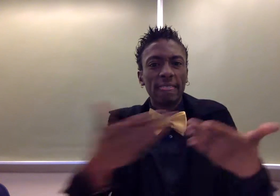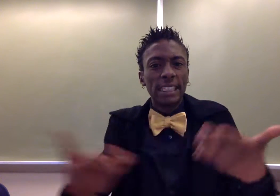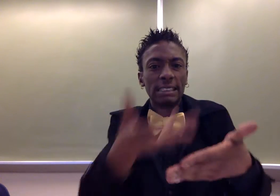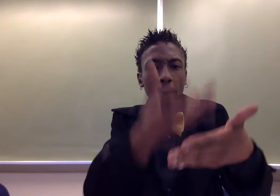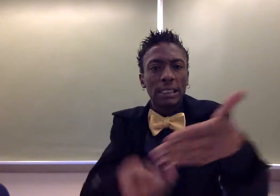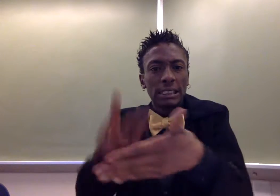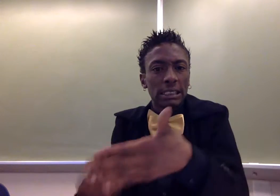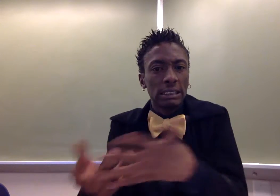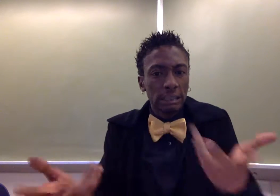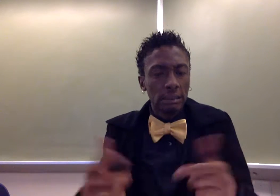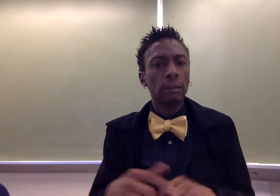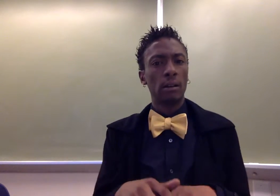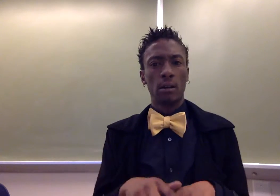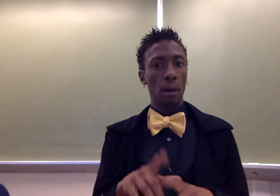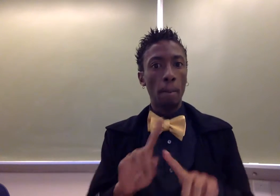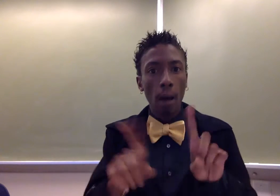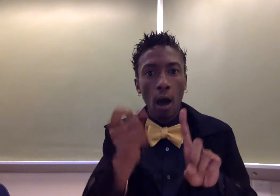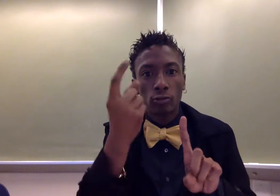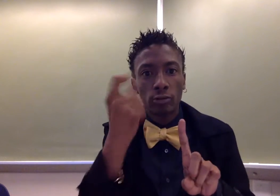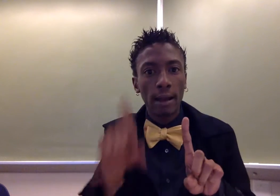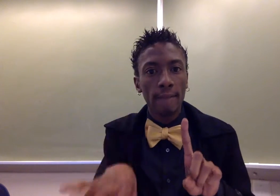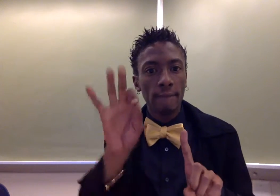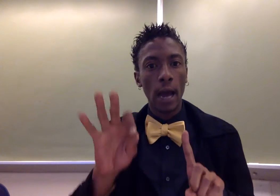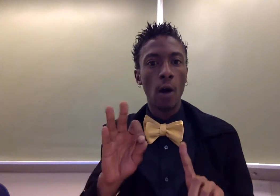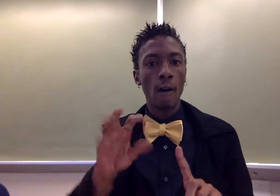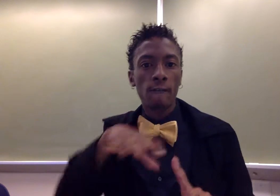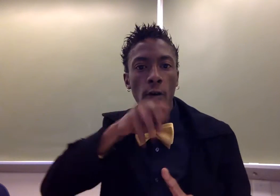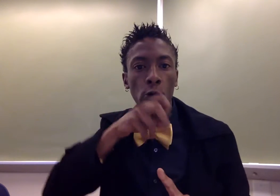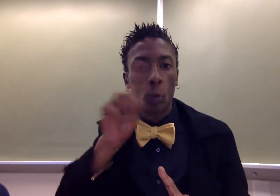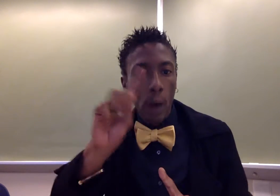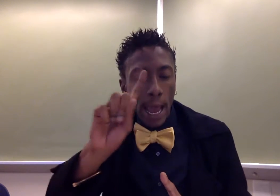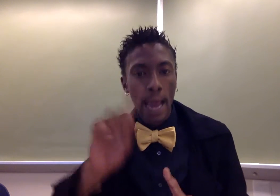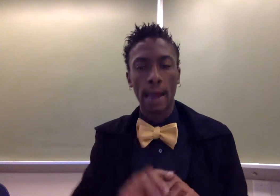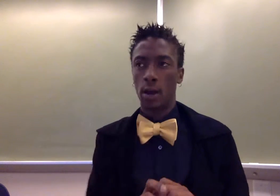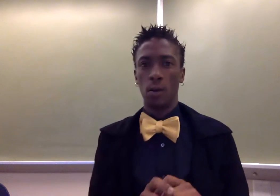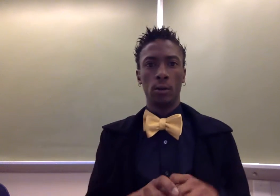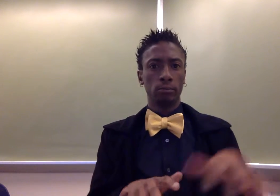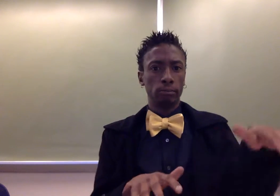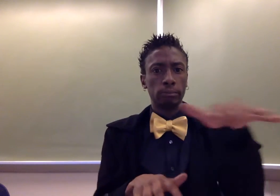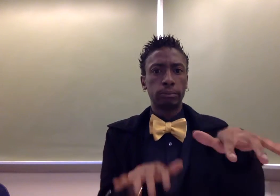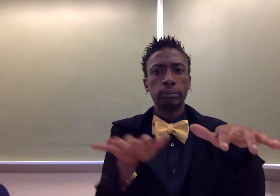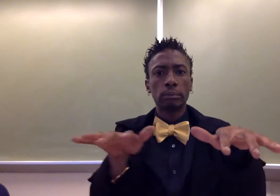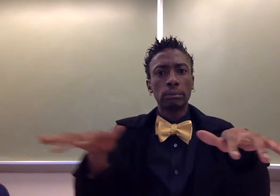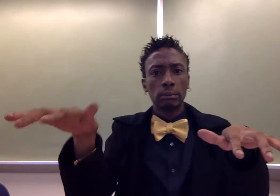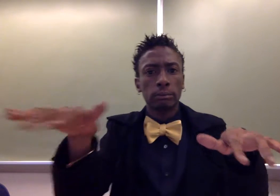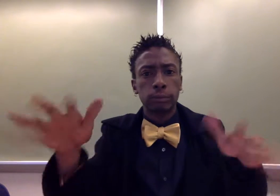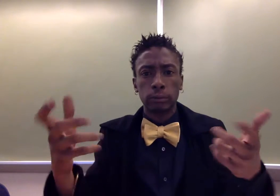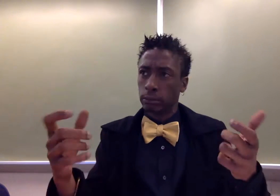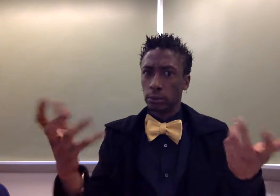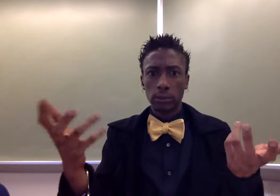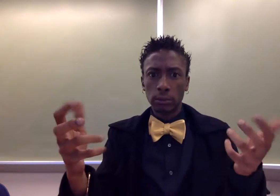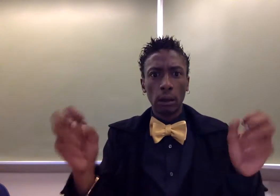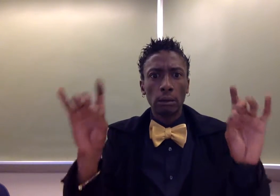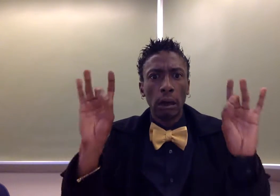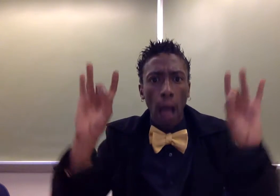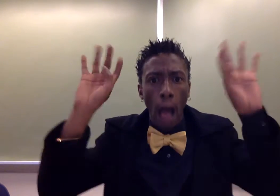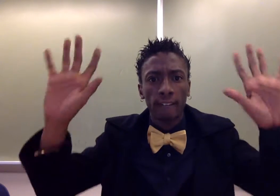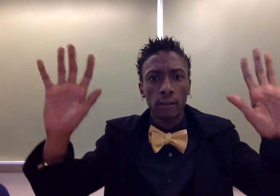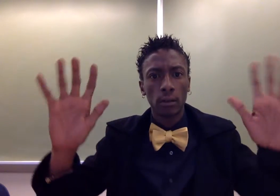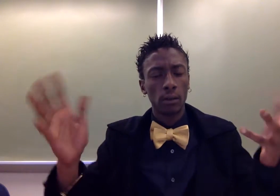Thousand Lakes in Minnesota, which are coming off of supposedly some pretty pristine waters over the Canadian border. These